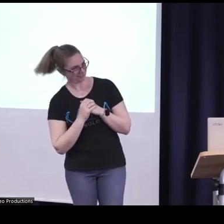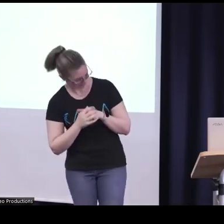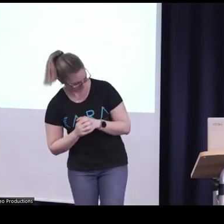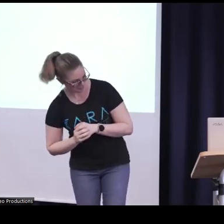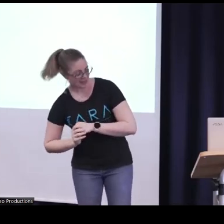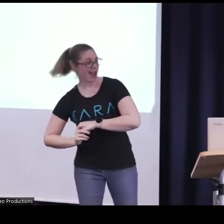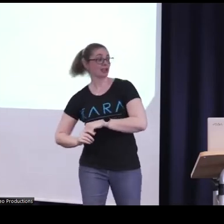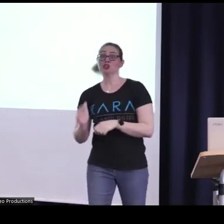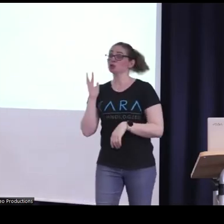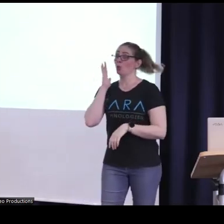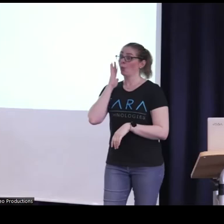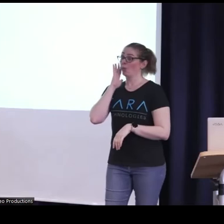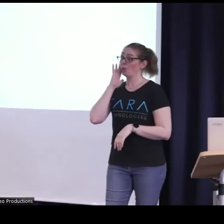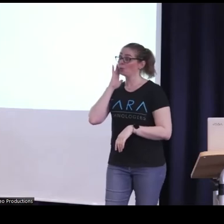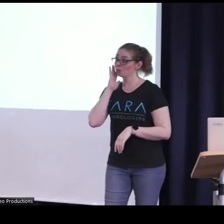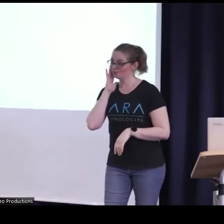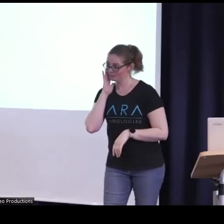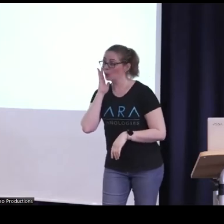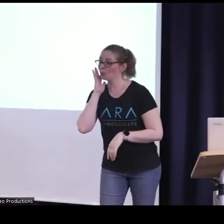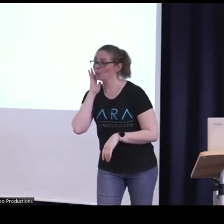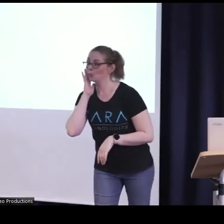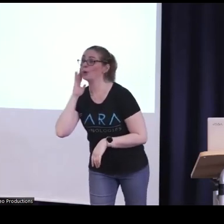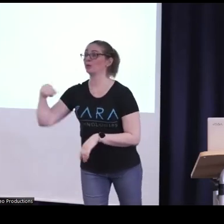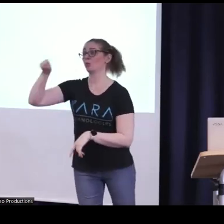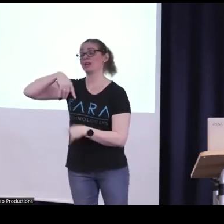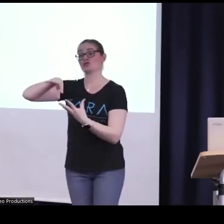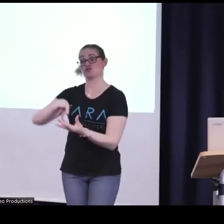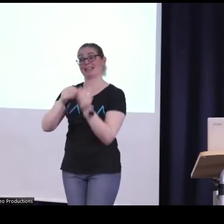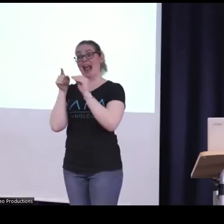that we can have, you know, something after his memory.